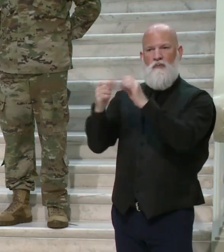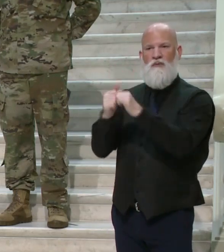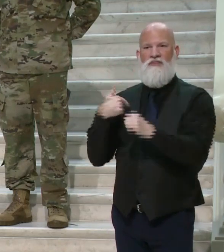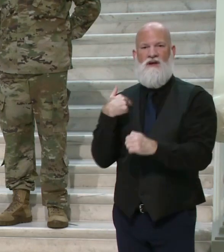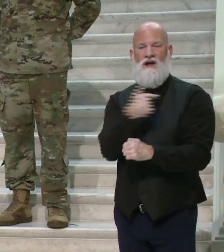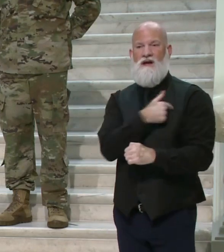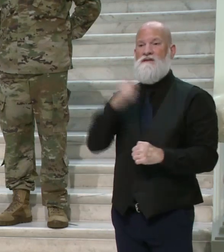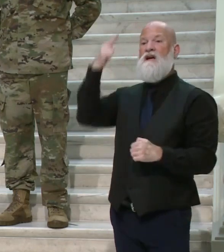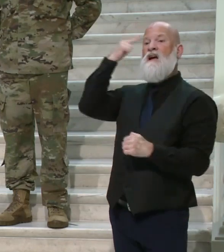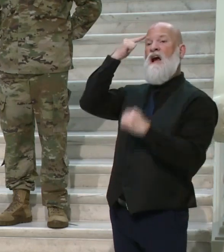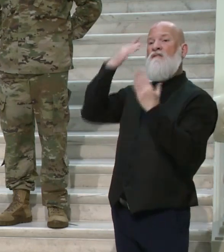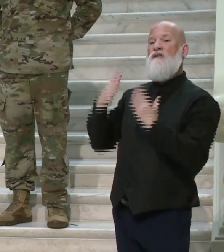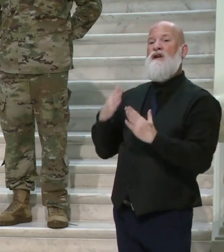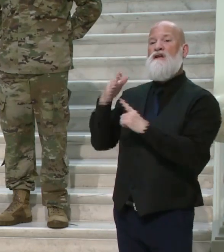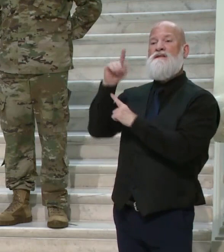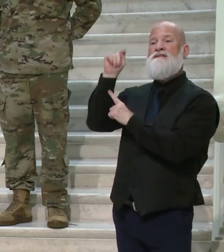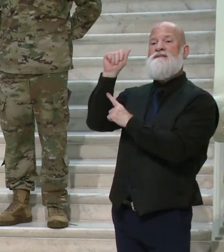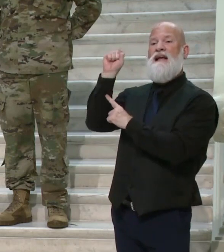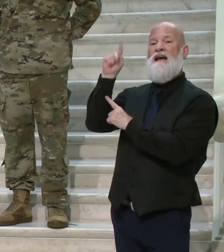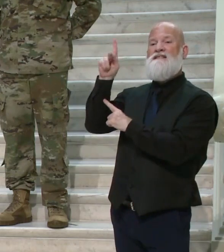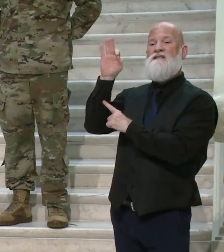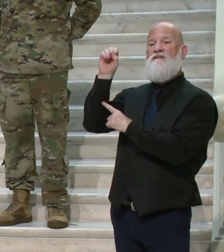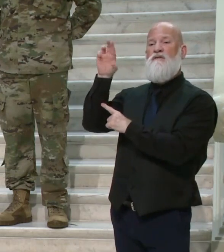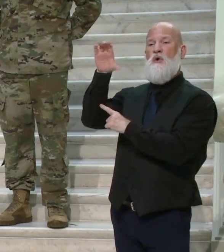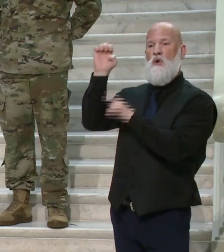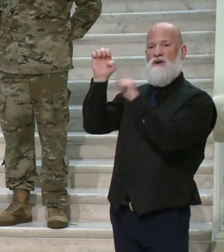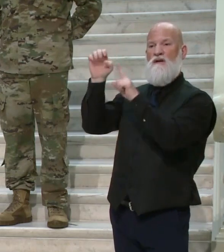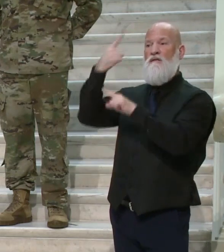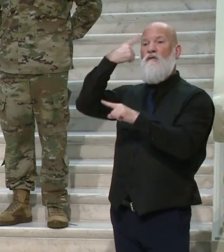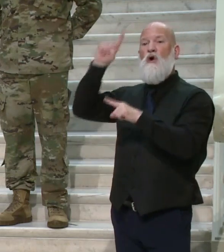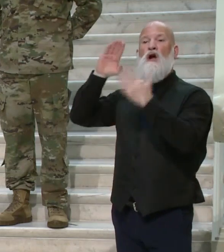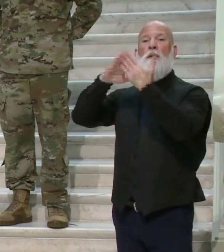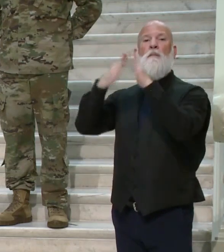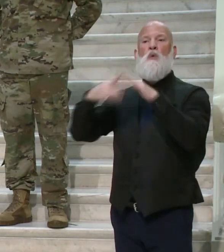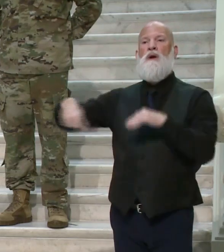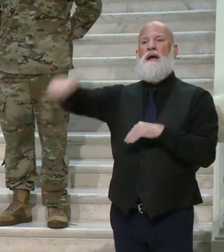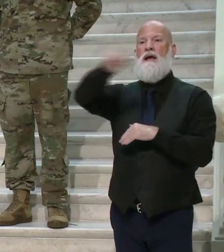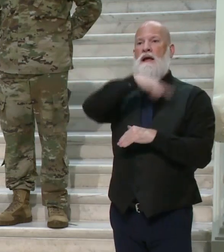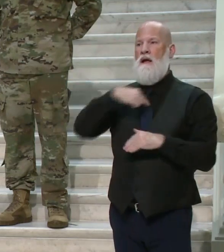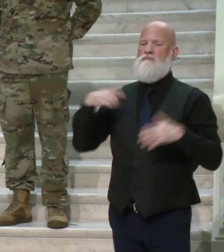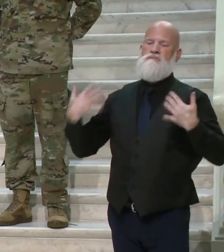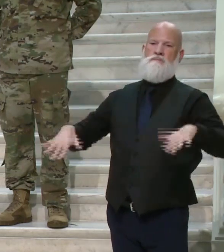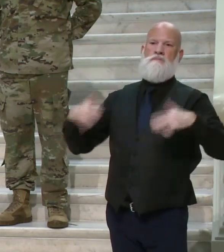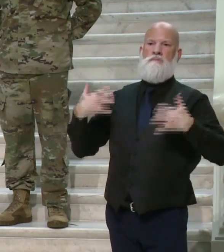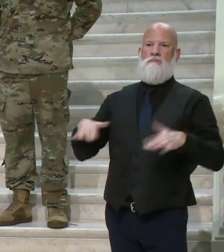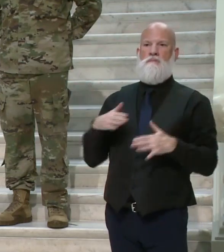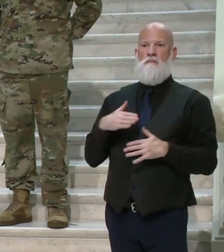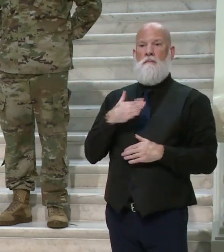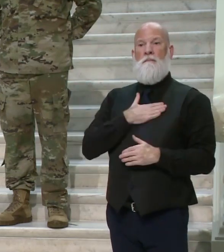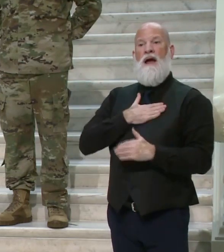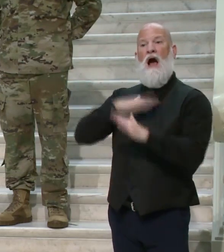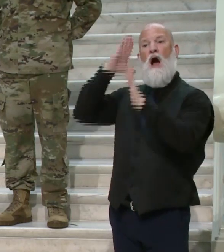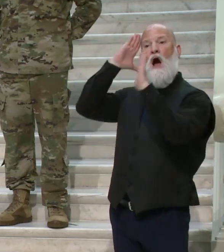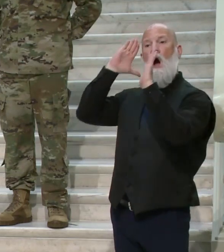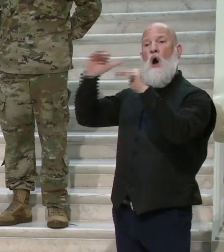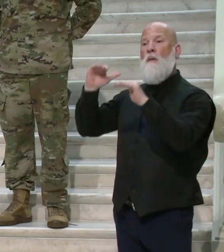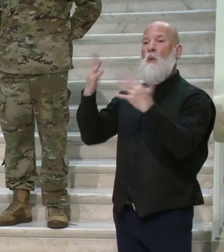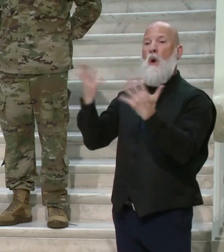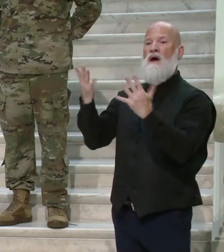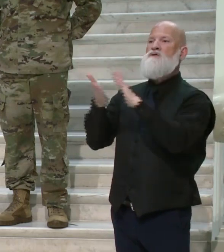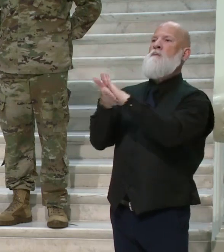force for community will be, I hope, a very important partner to us,